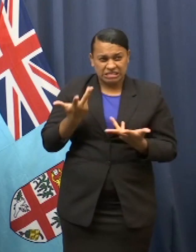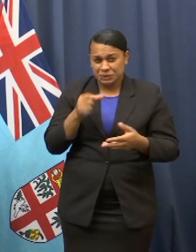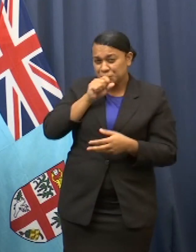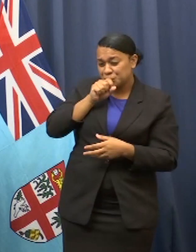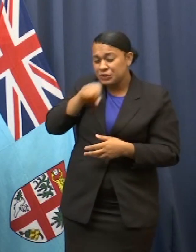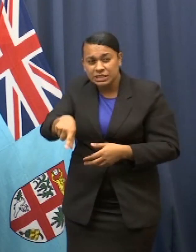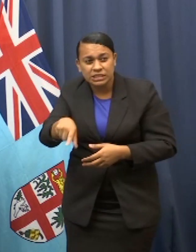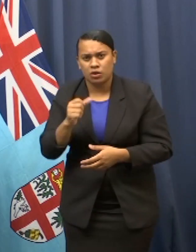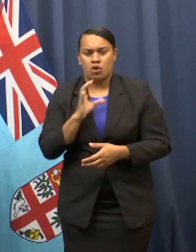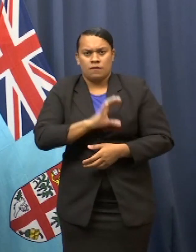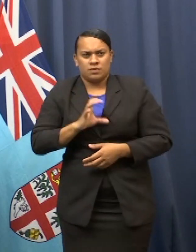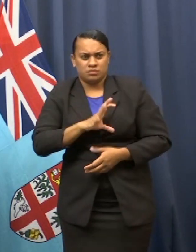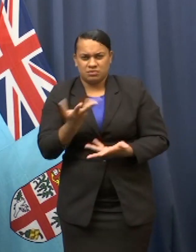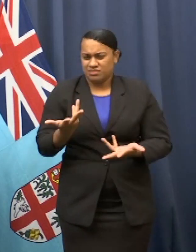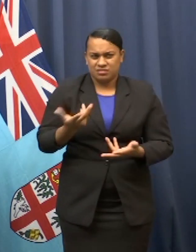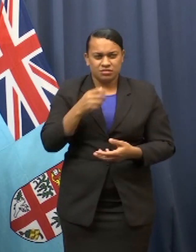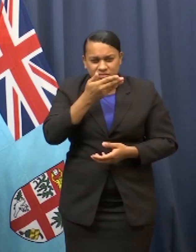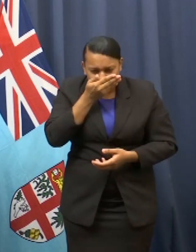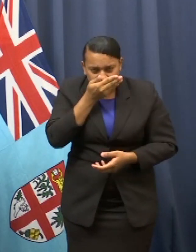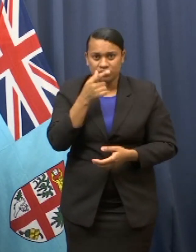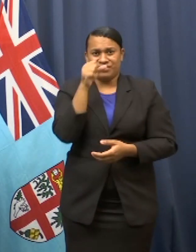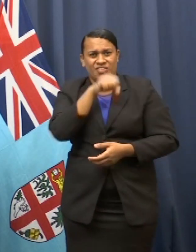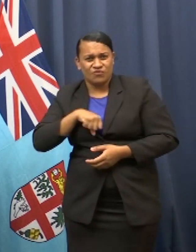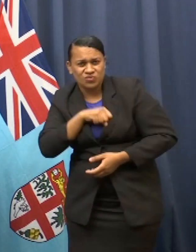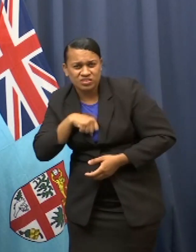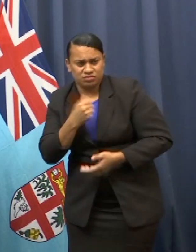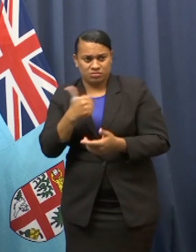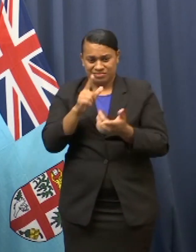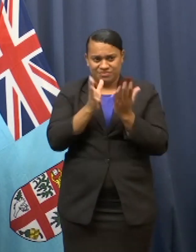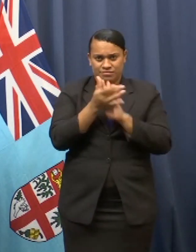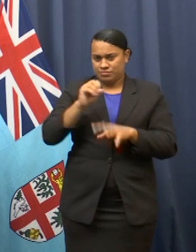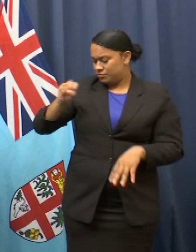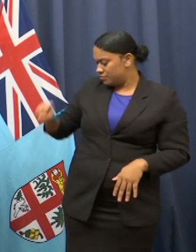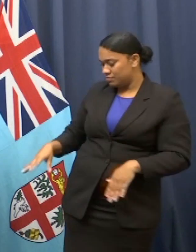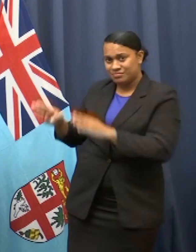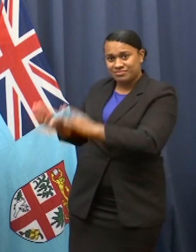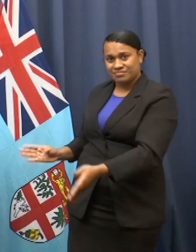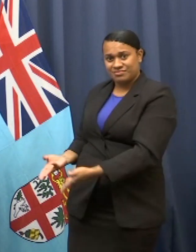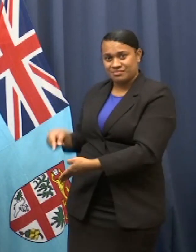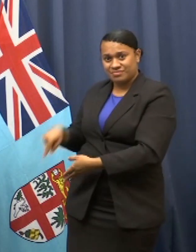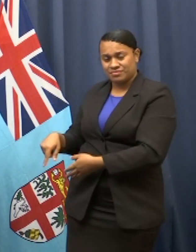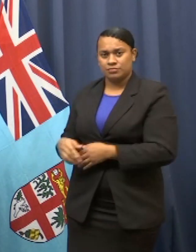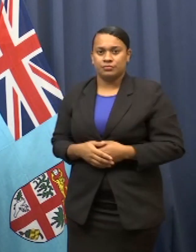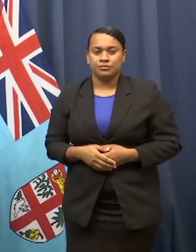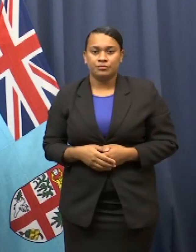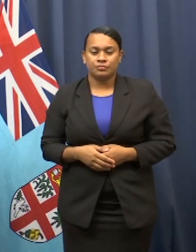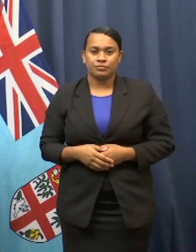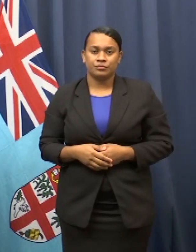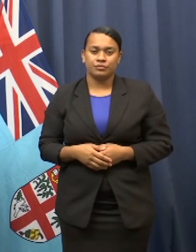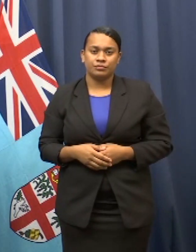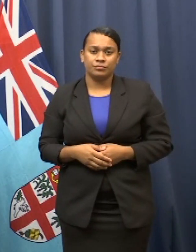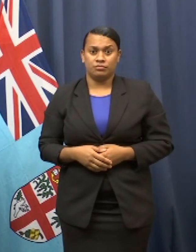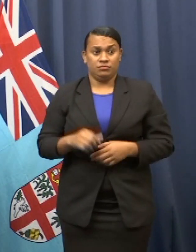cough, or sneeze, do it in a tissue. Immediately throw that tissue away.